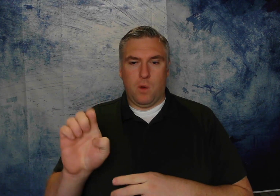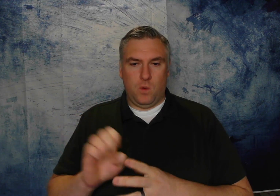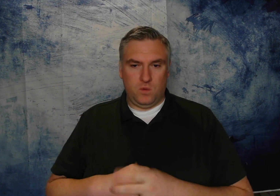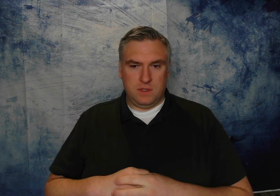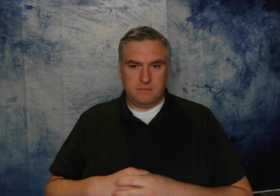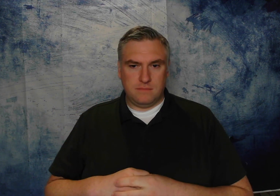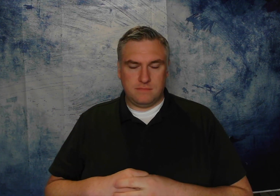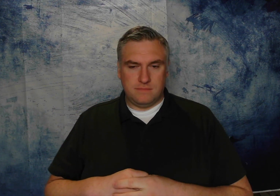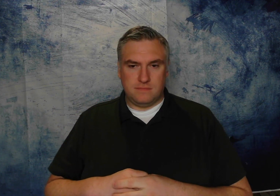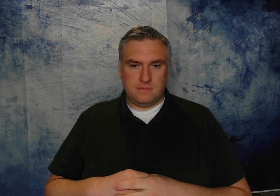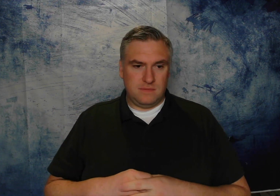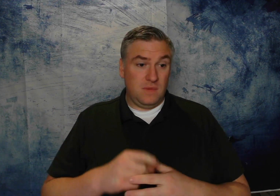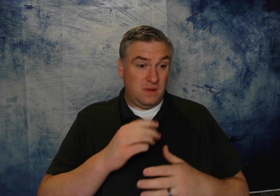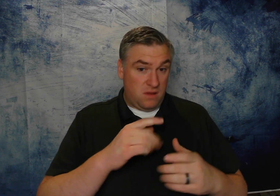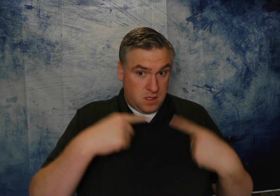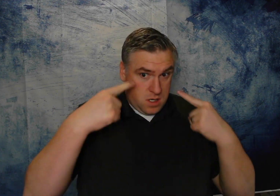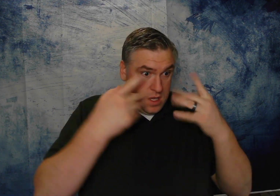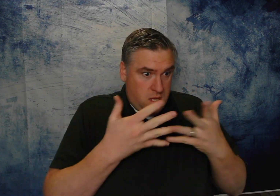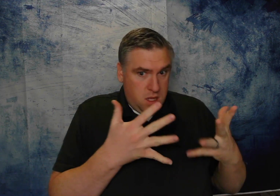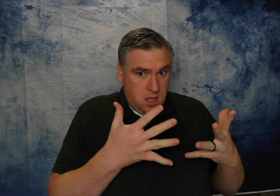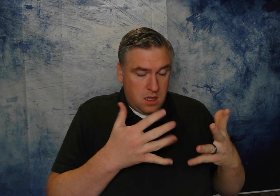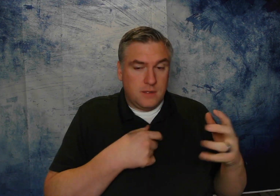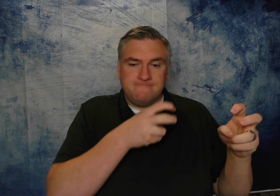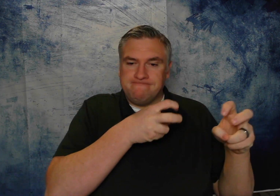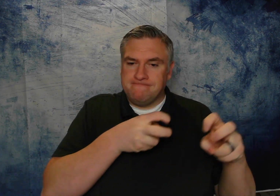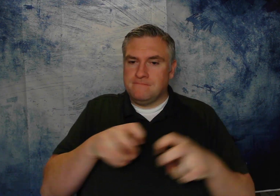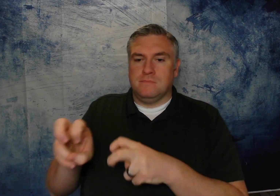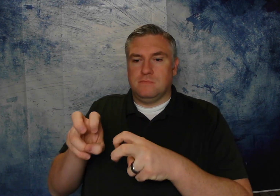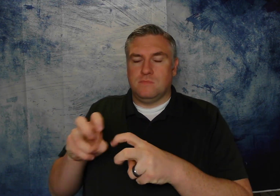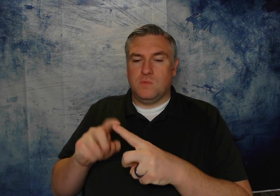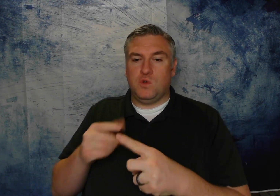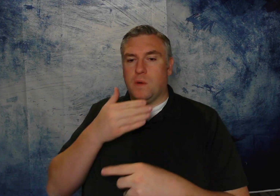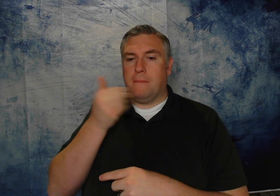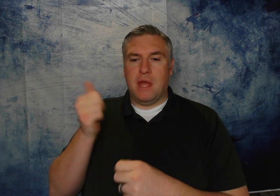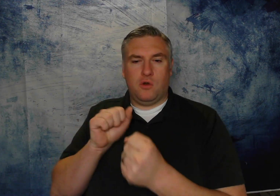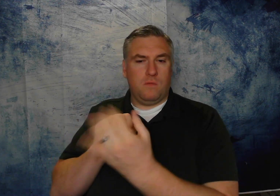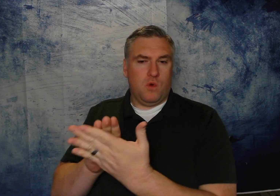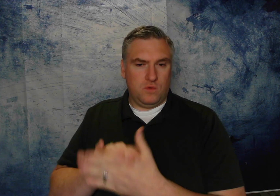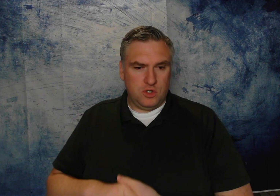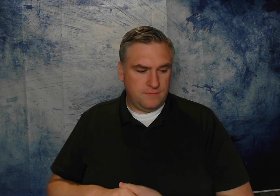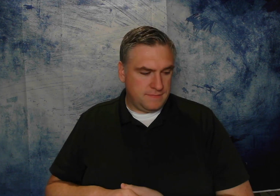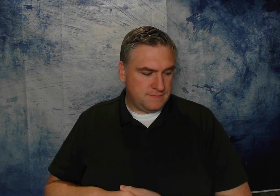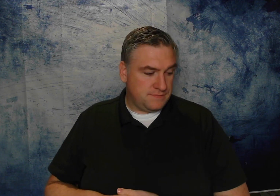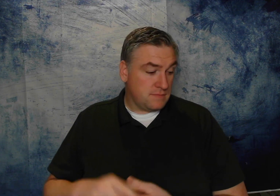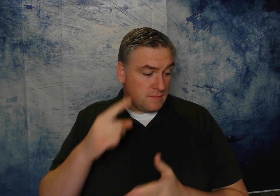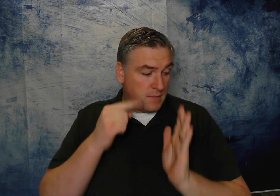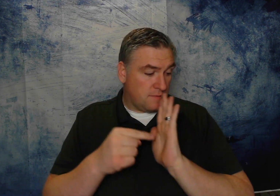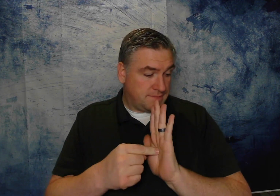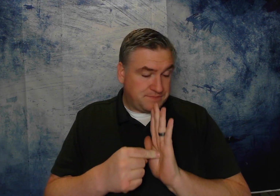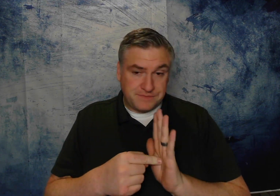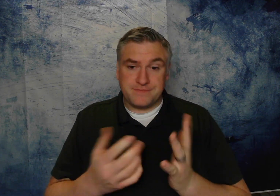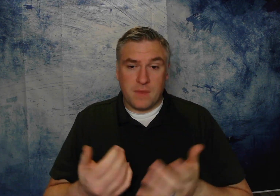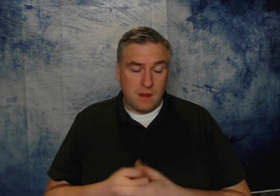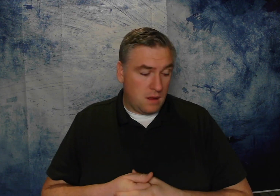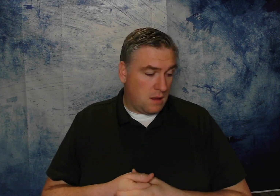We need to be in ready mode instead. So instead of being crazy, we need to transition over to a better approach. For